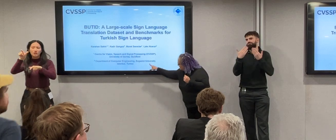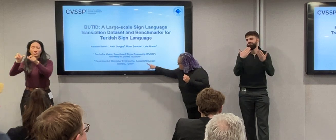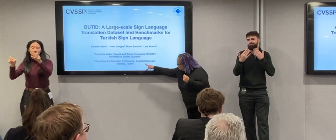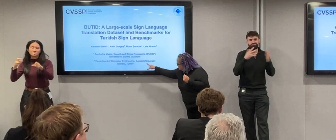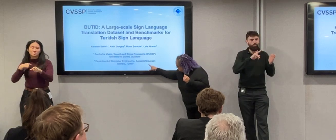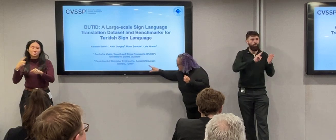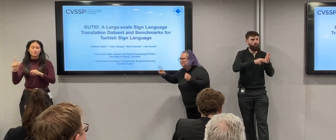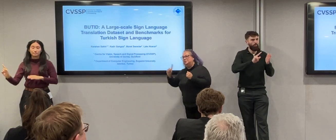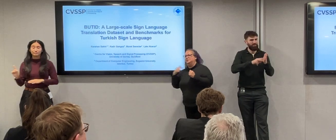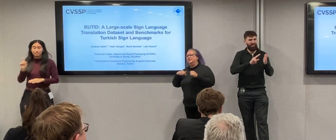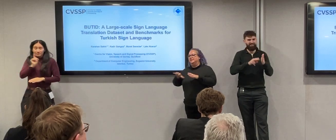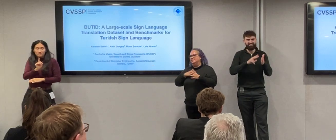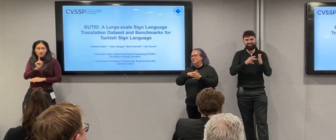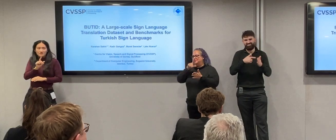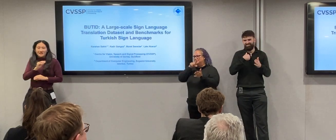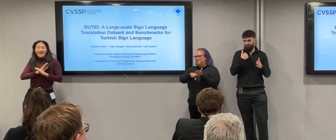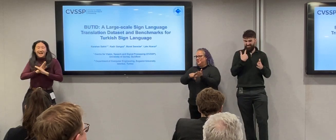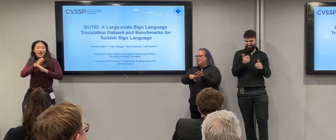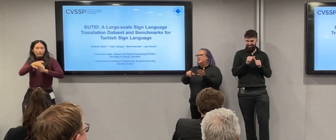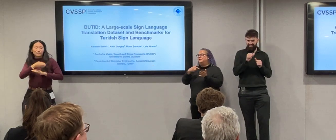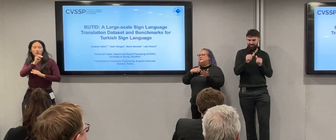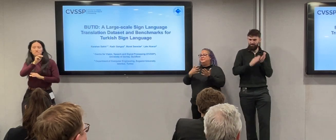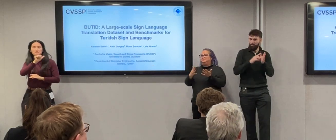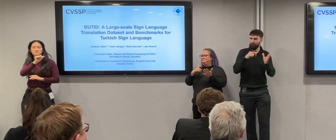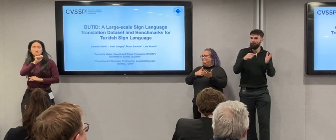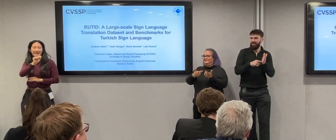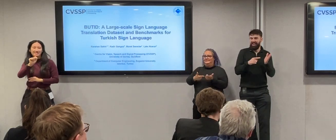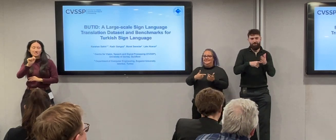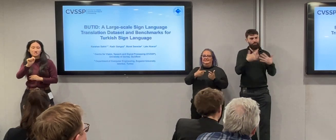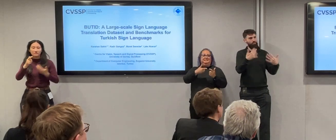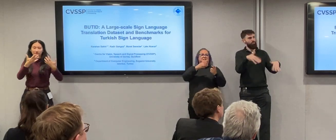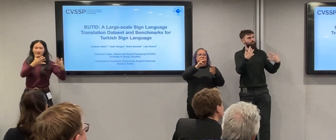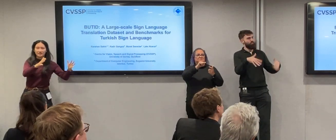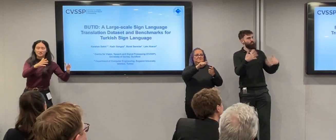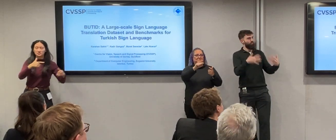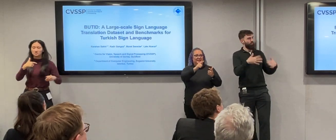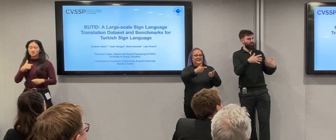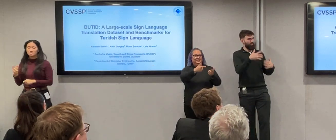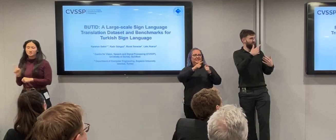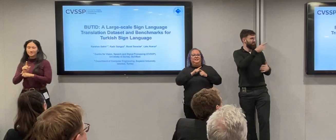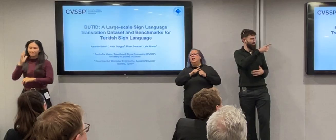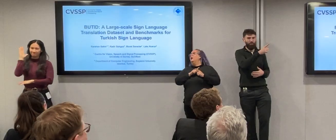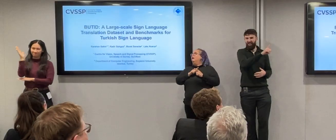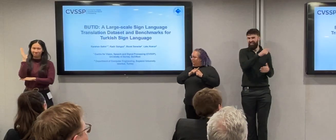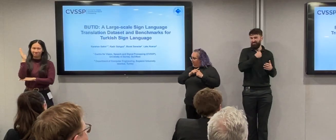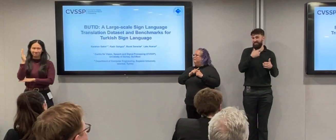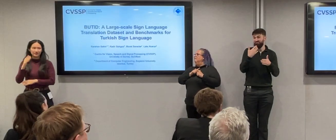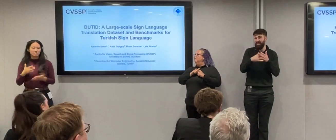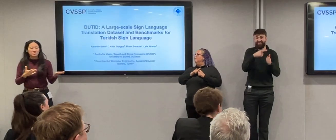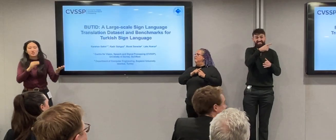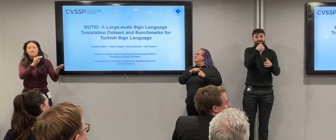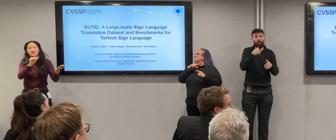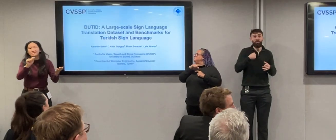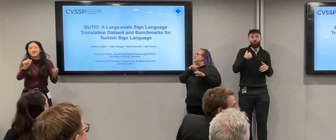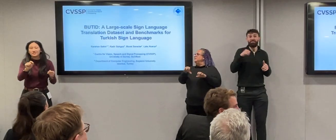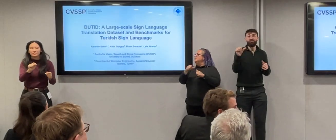in this hour after Matt, because we did everything Matt advised us not to do.